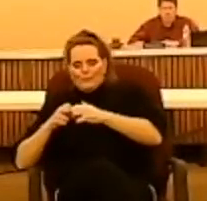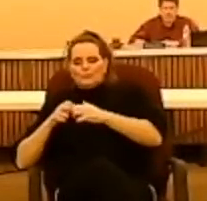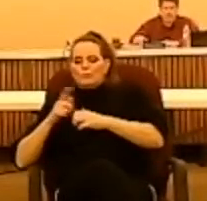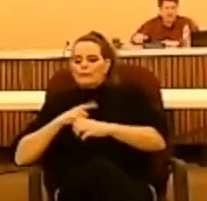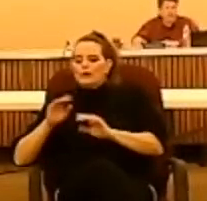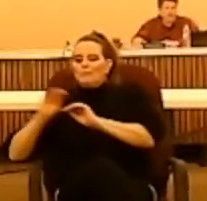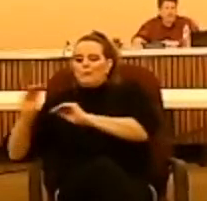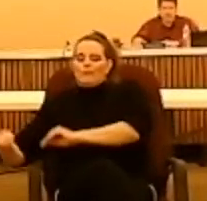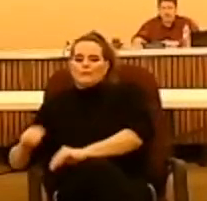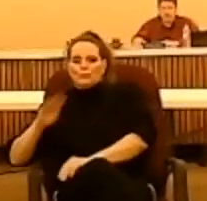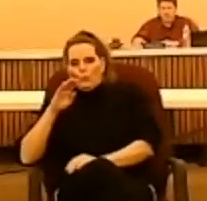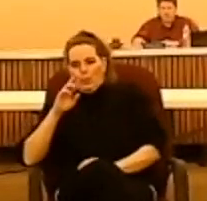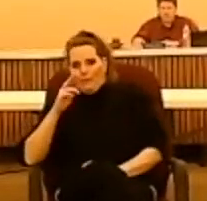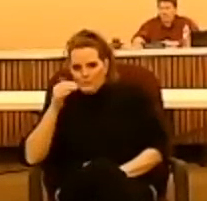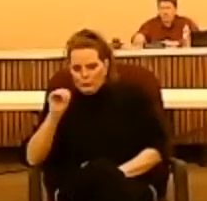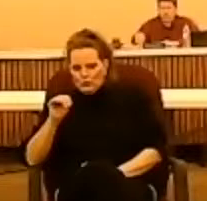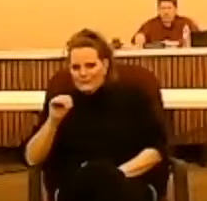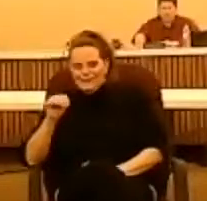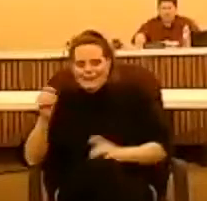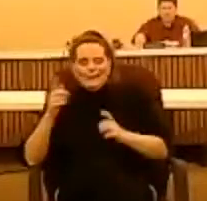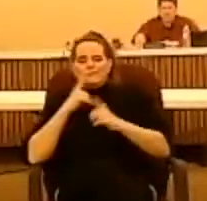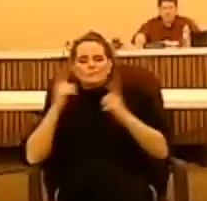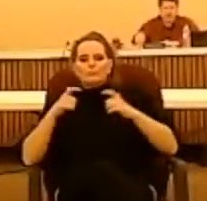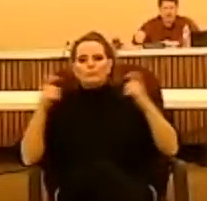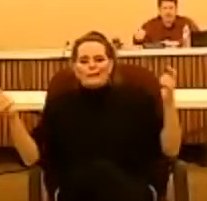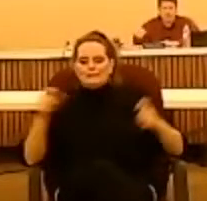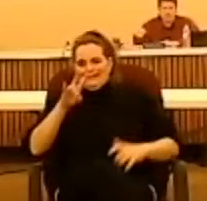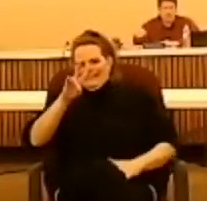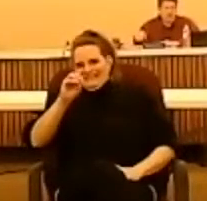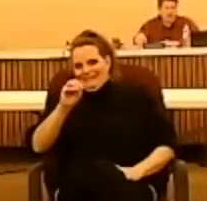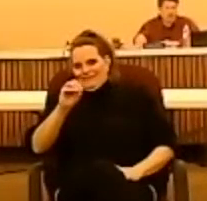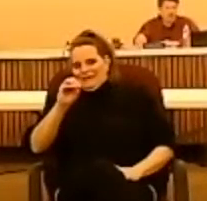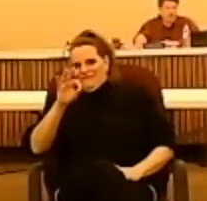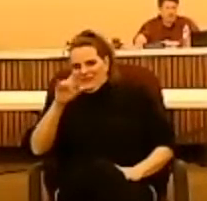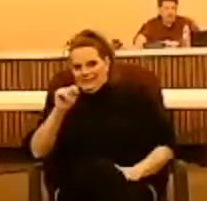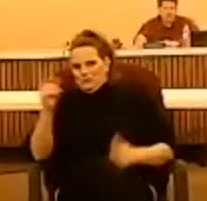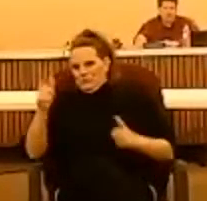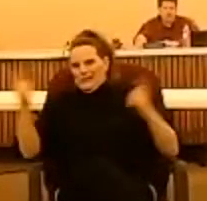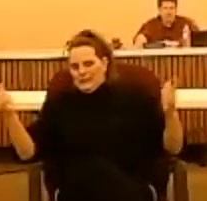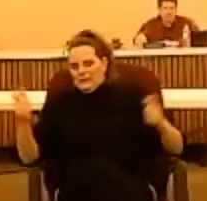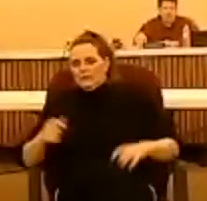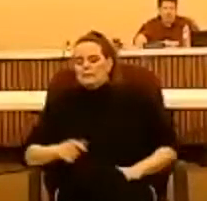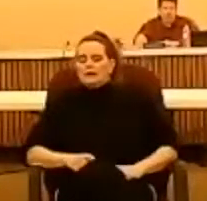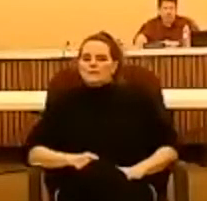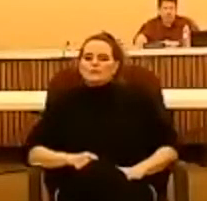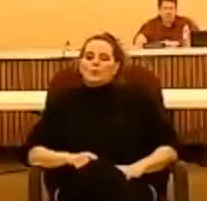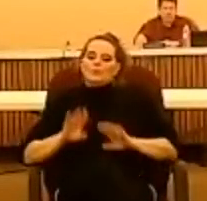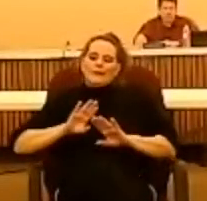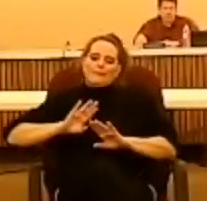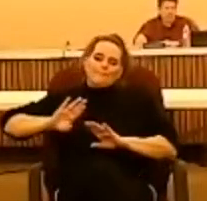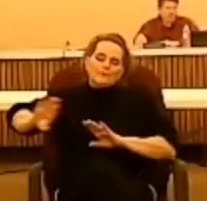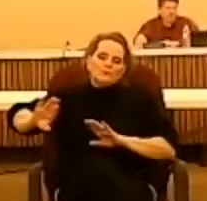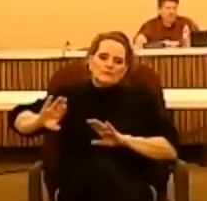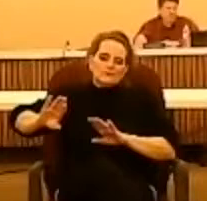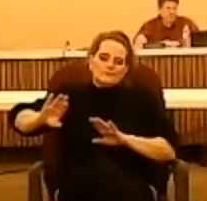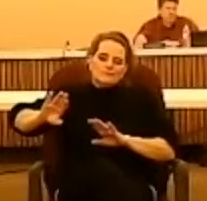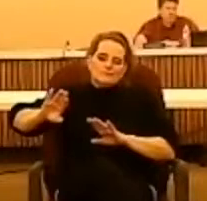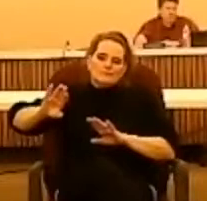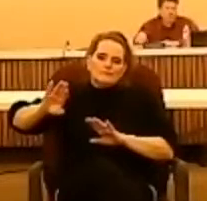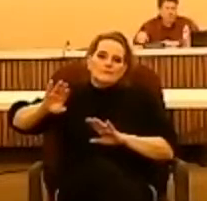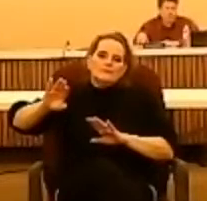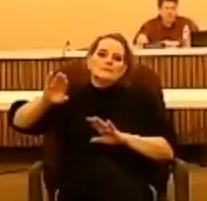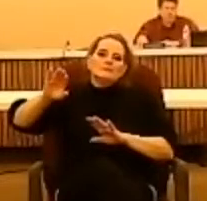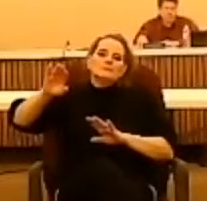being widened to 70 feet, which pushed it too far to the south into the yard, the DPW